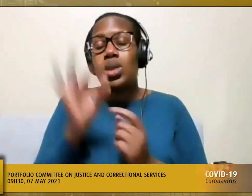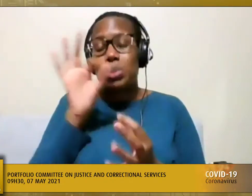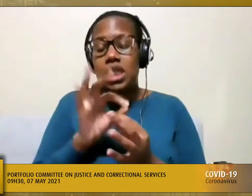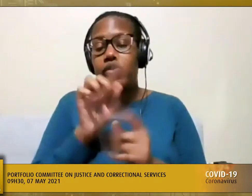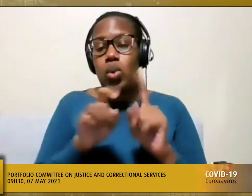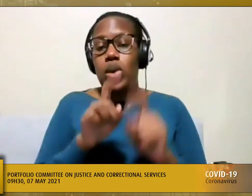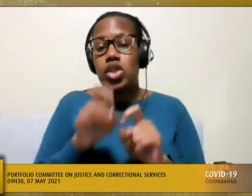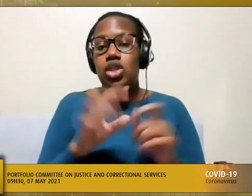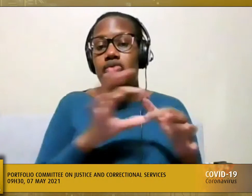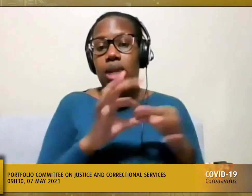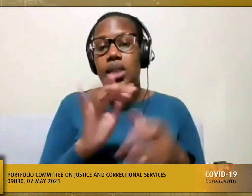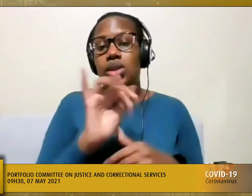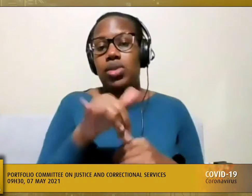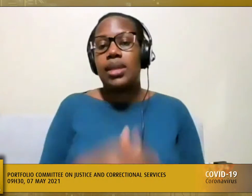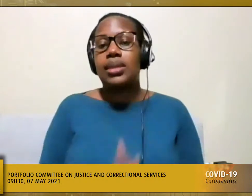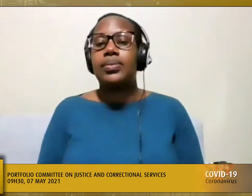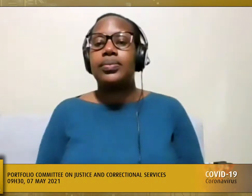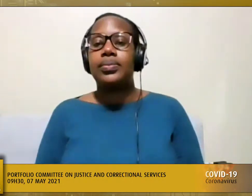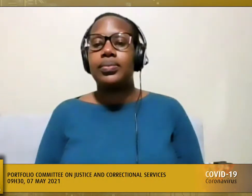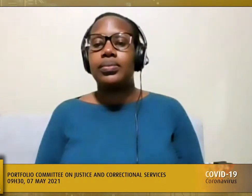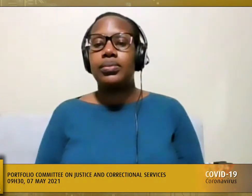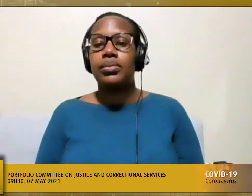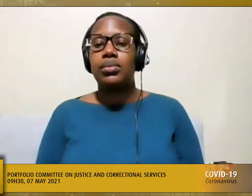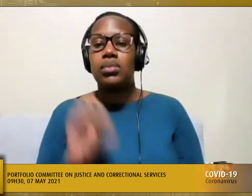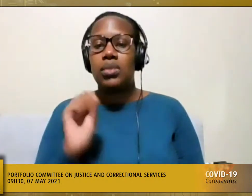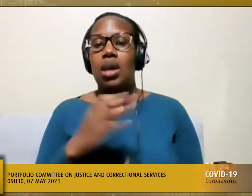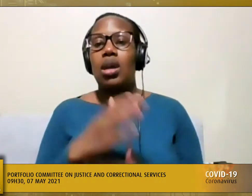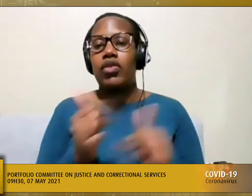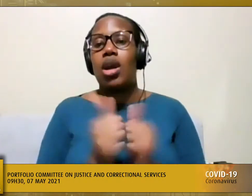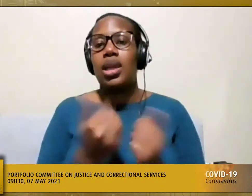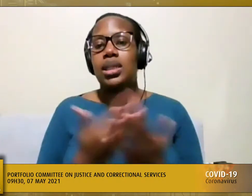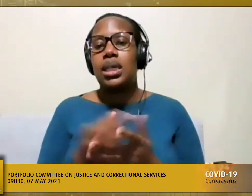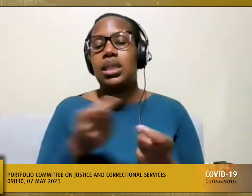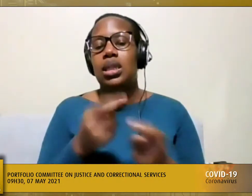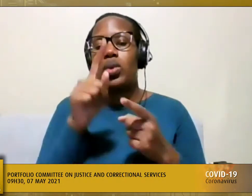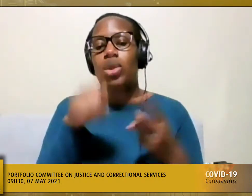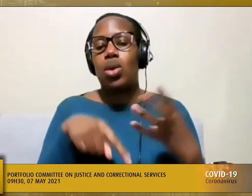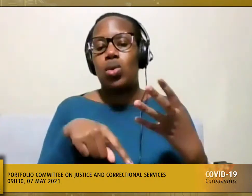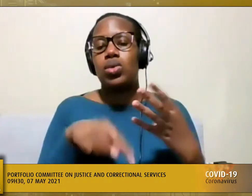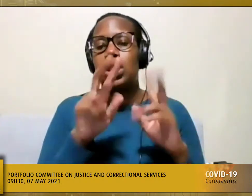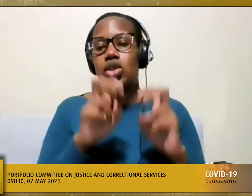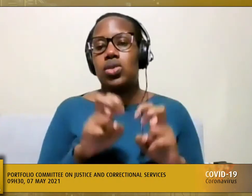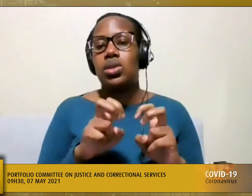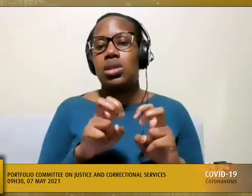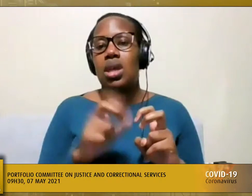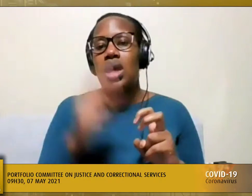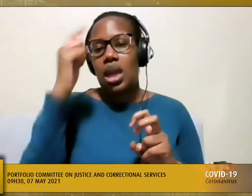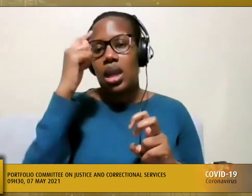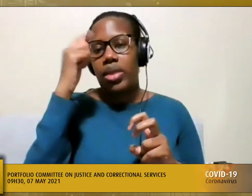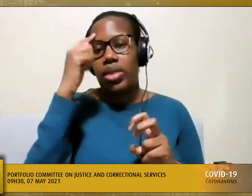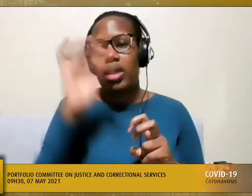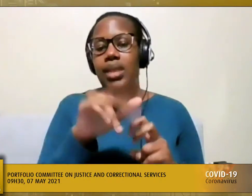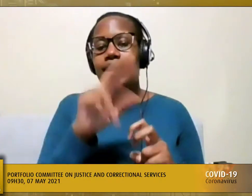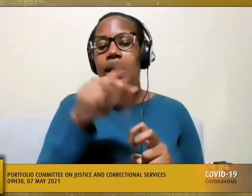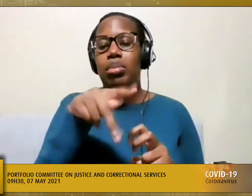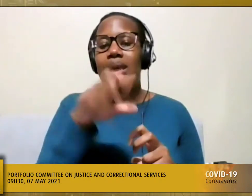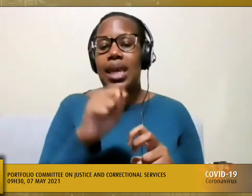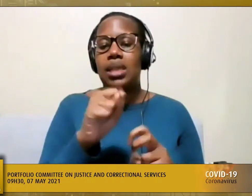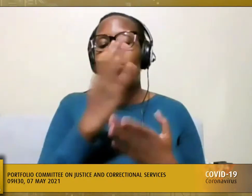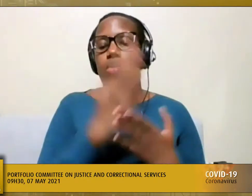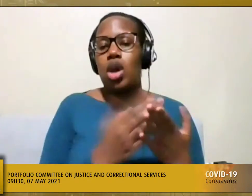um if yeah colleagues can deal with those issues and then I think that's the NPS path done